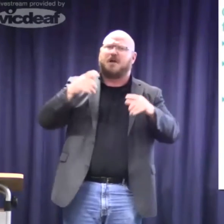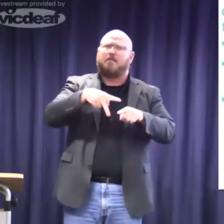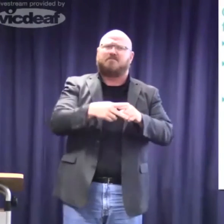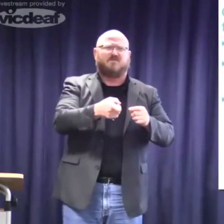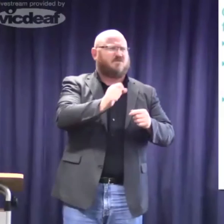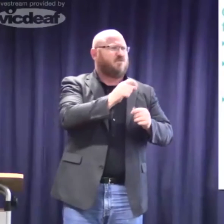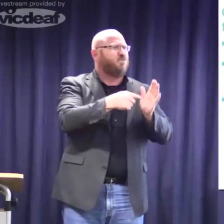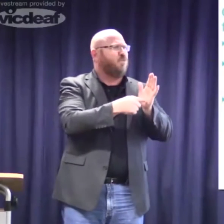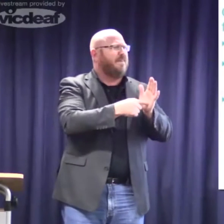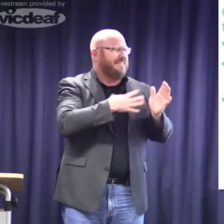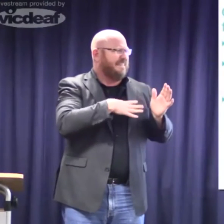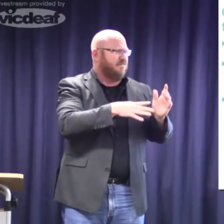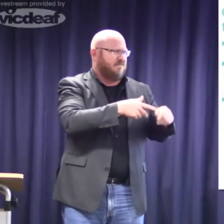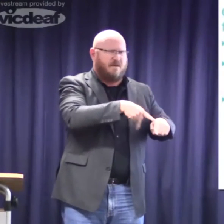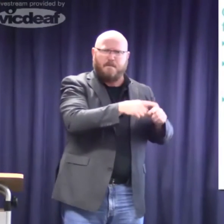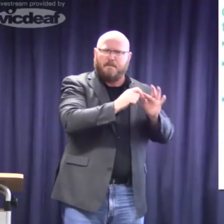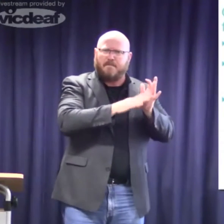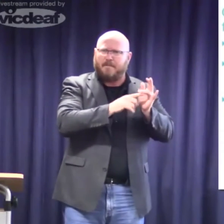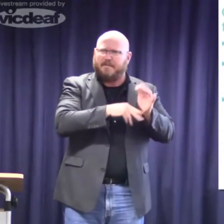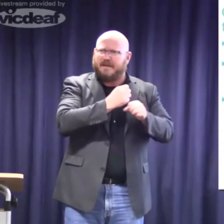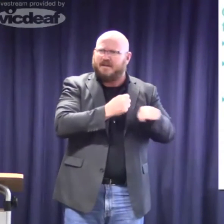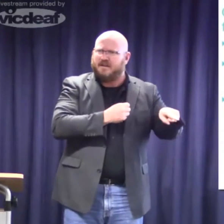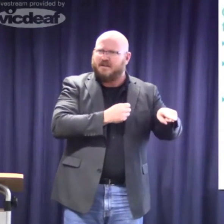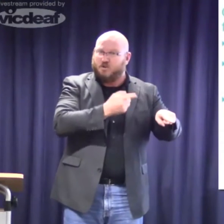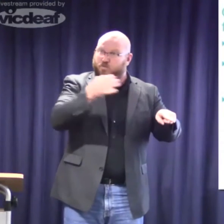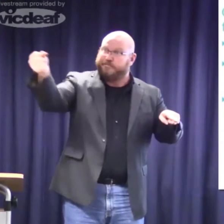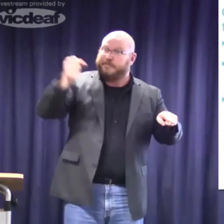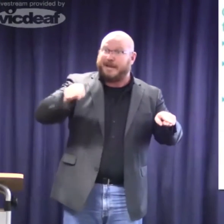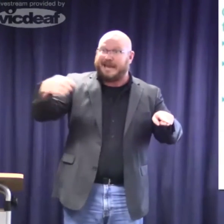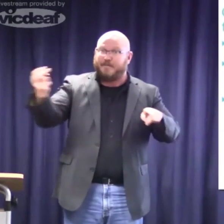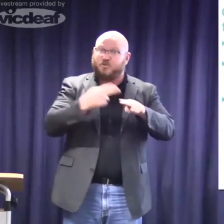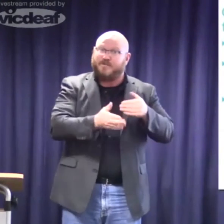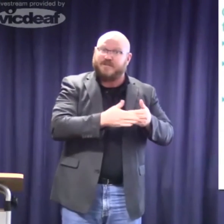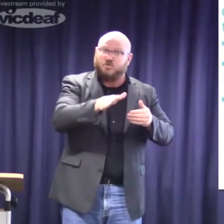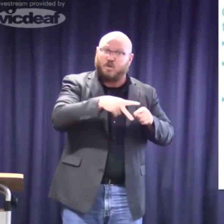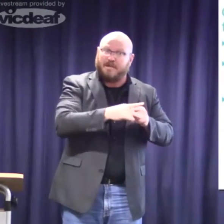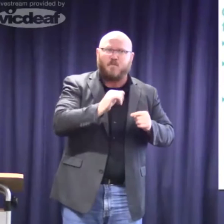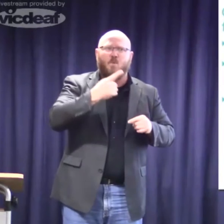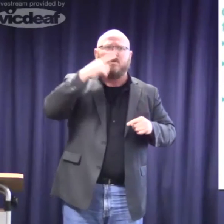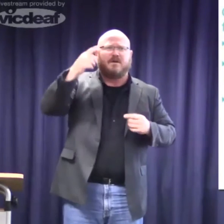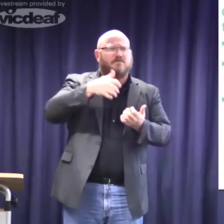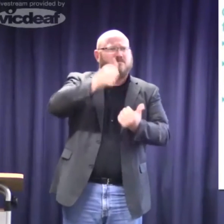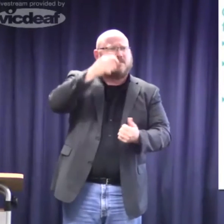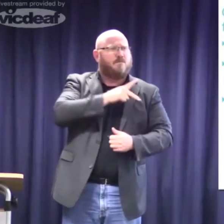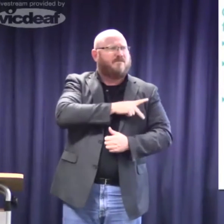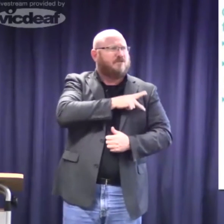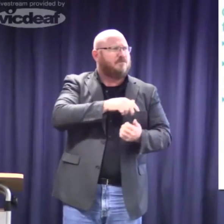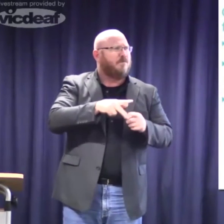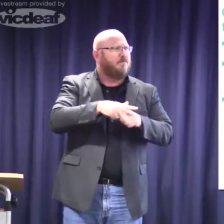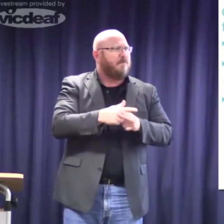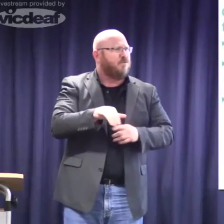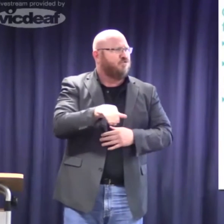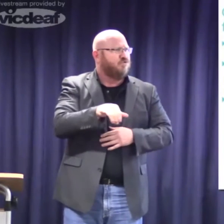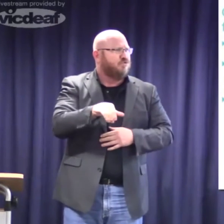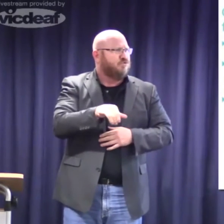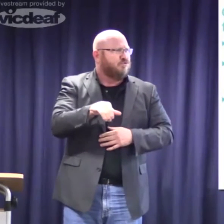That's just not right. That I could use a family member or a neighbour? Would I use, if my toilet was broken, would